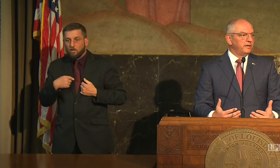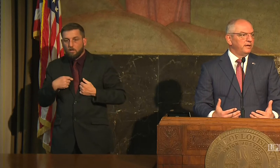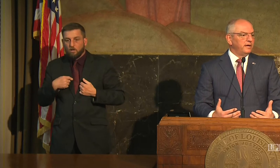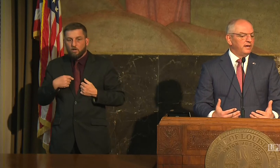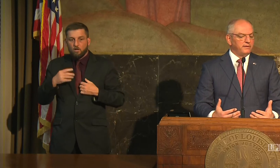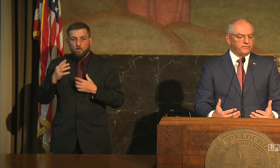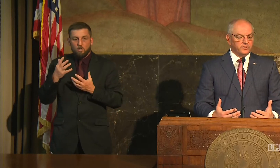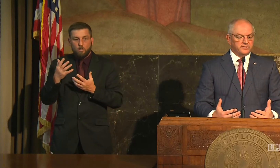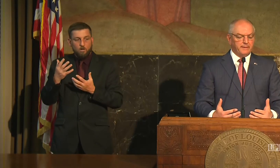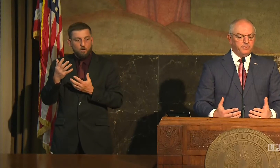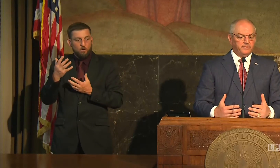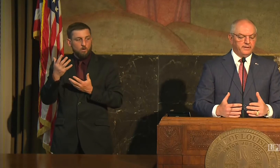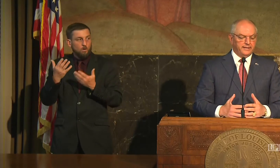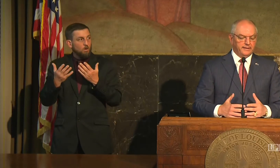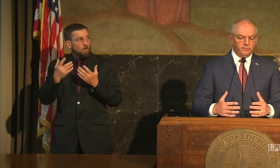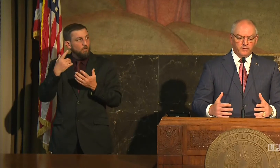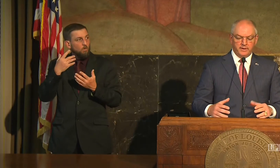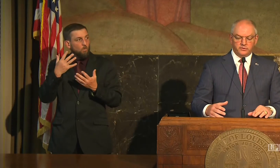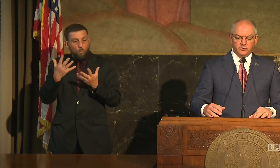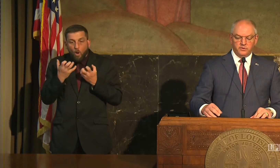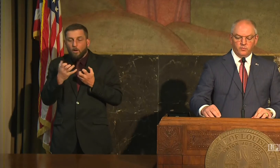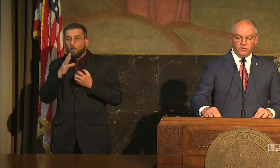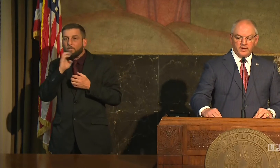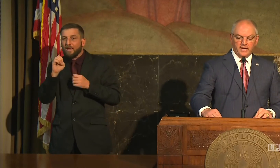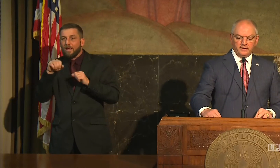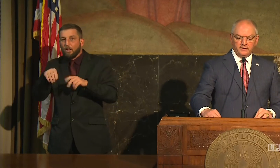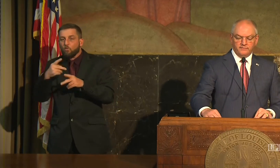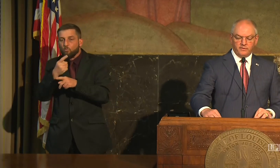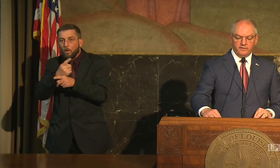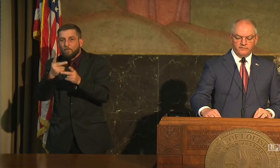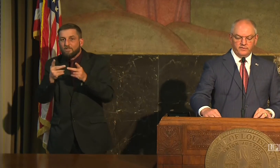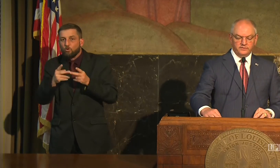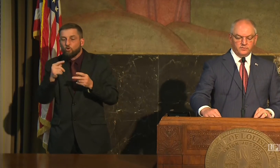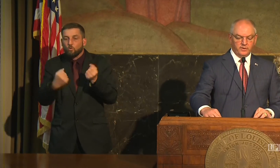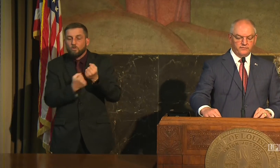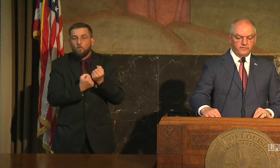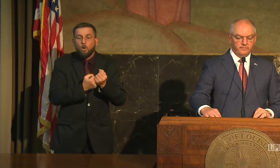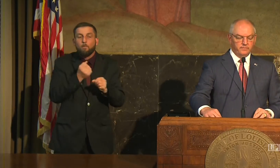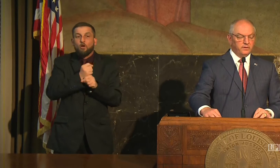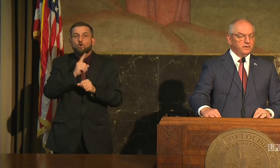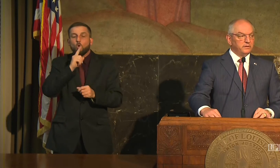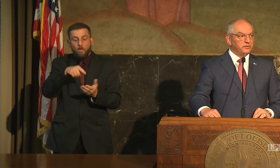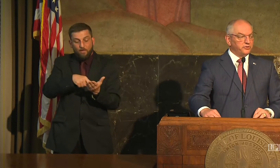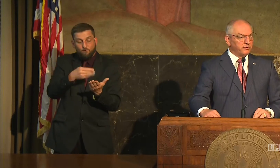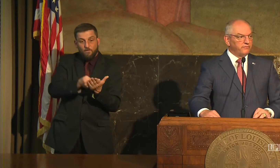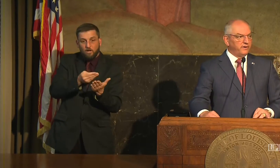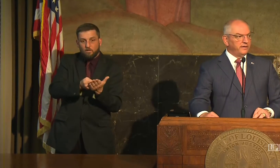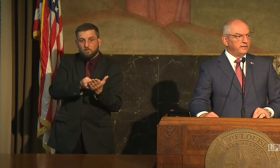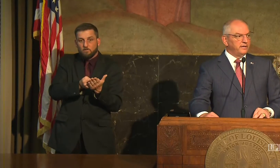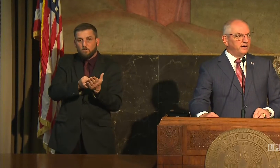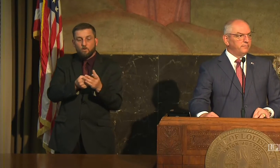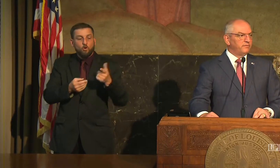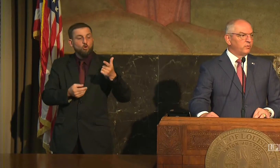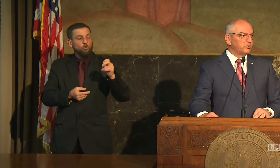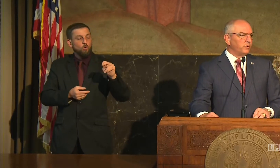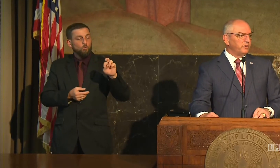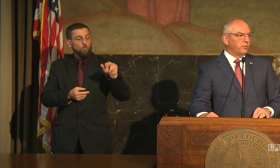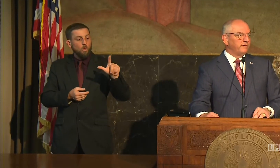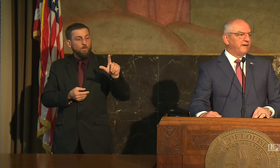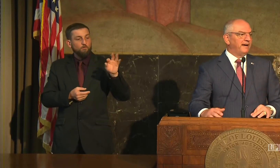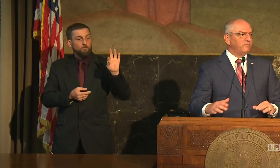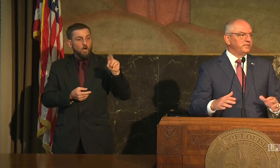support it. For example, I want to make sure that we're not diverting funds away from the general fund